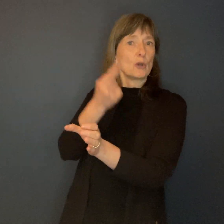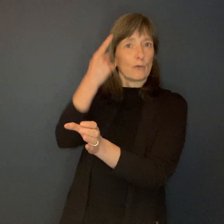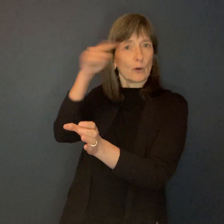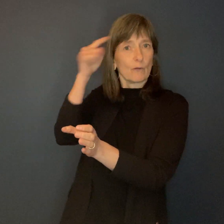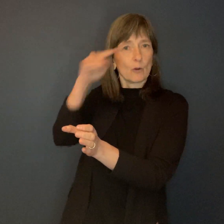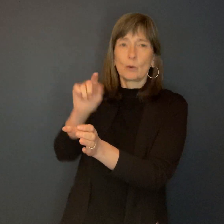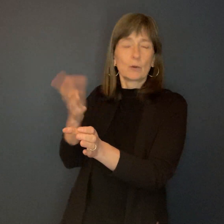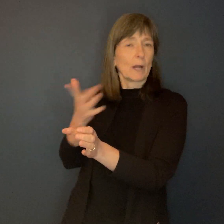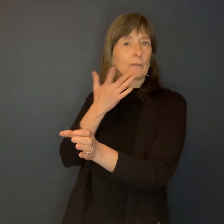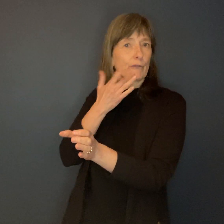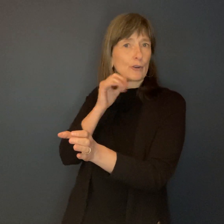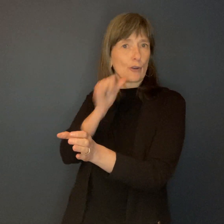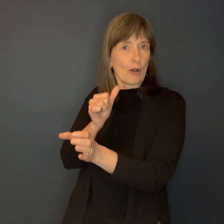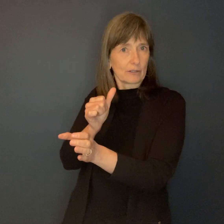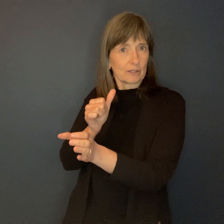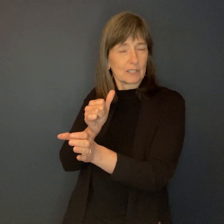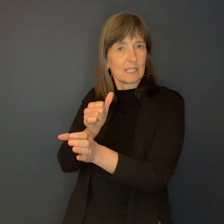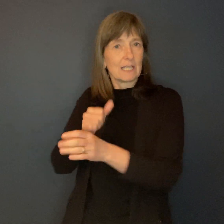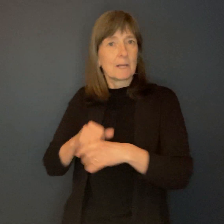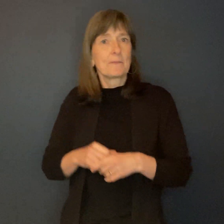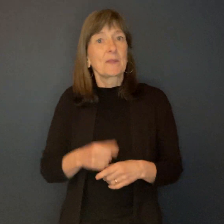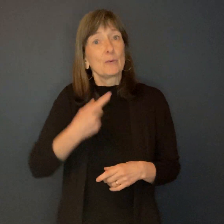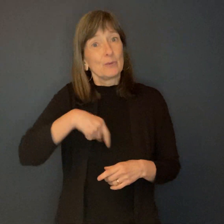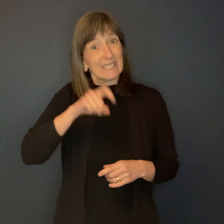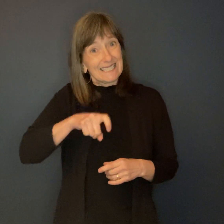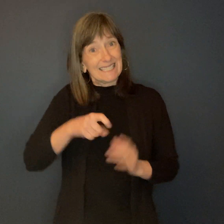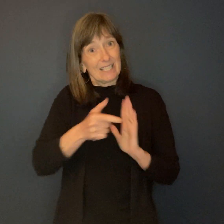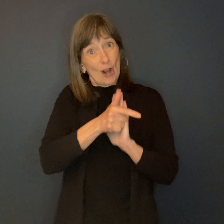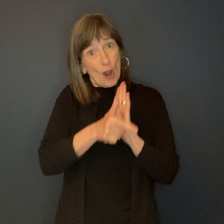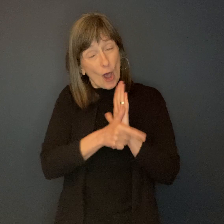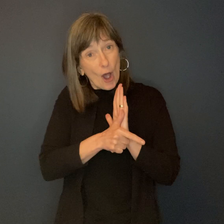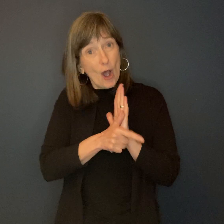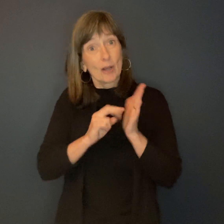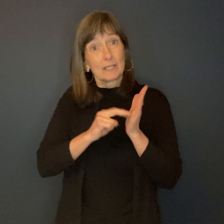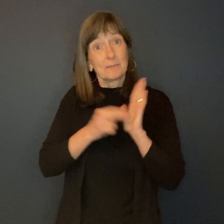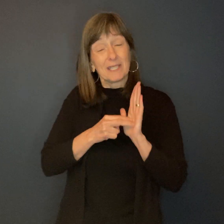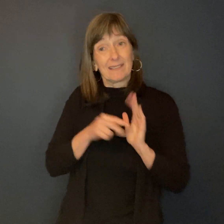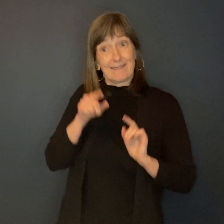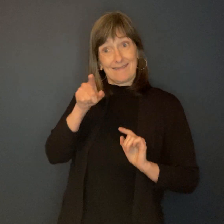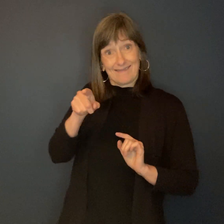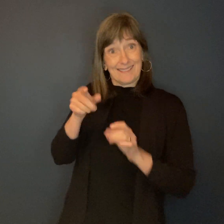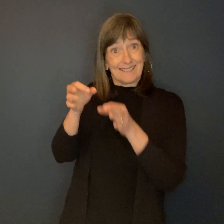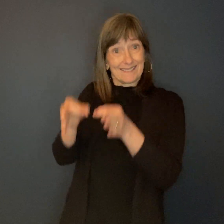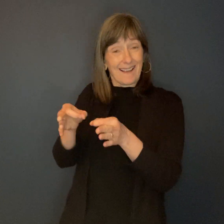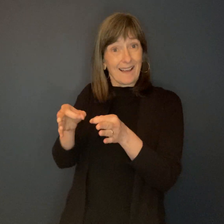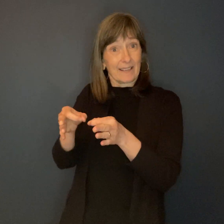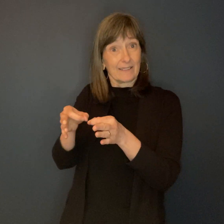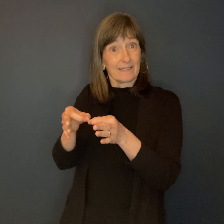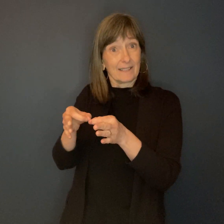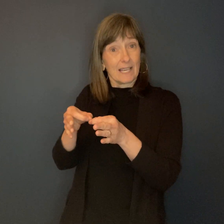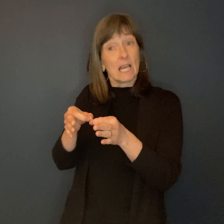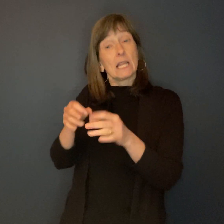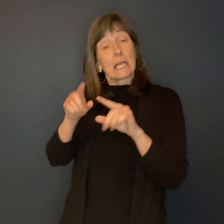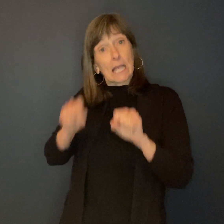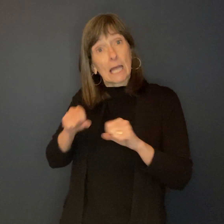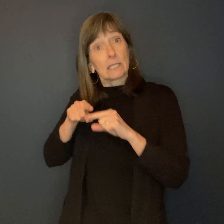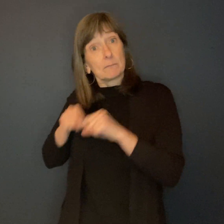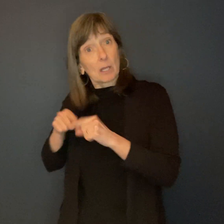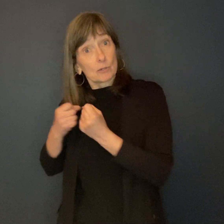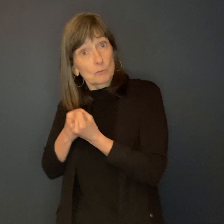create an acknowledgement under the law that people make decisions interdependently, and we are going to recognize that people who have those